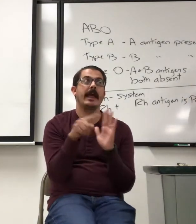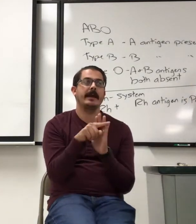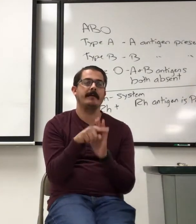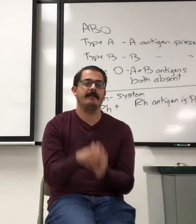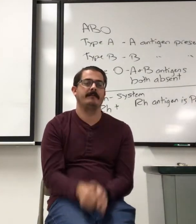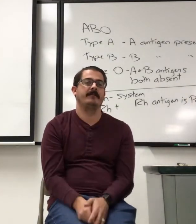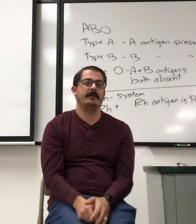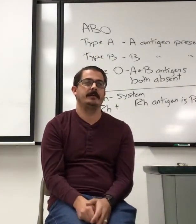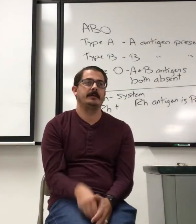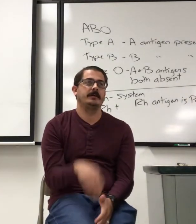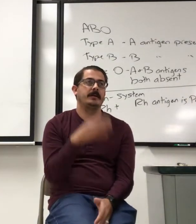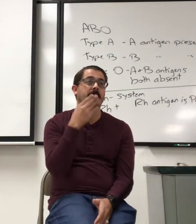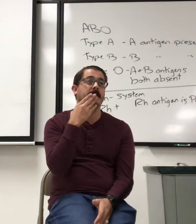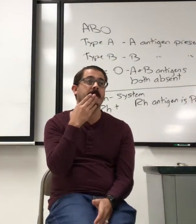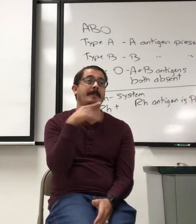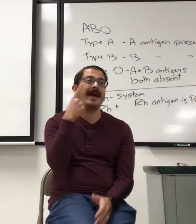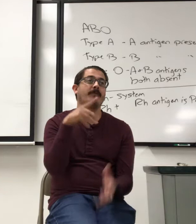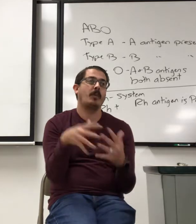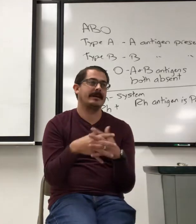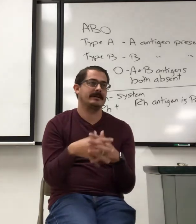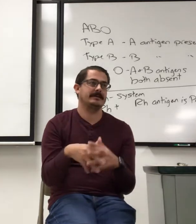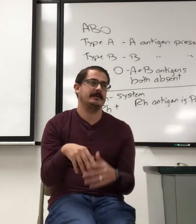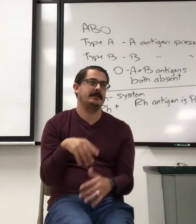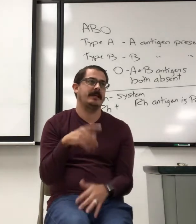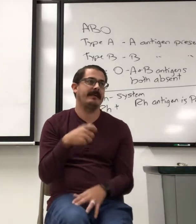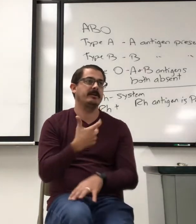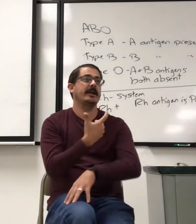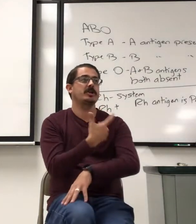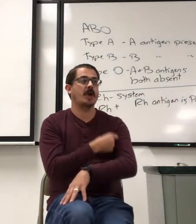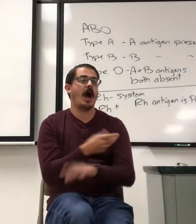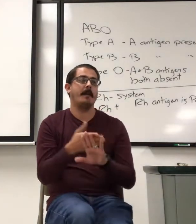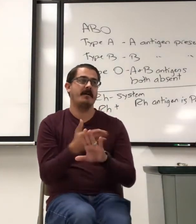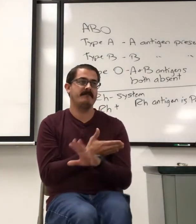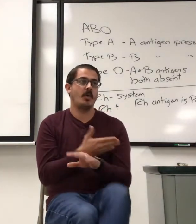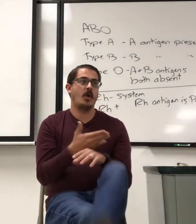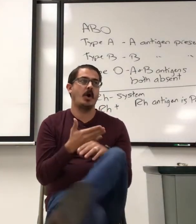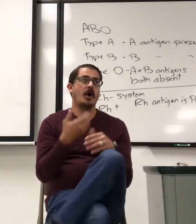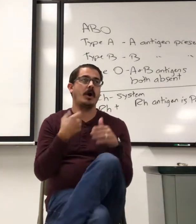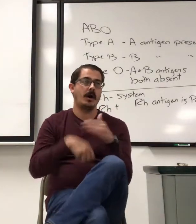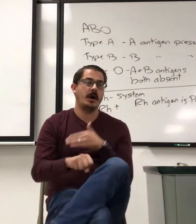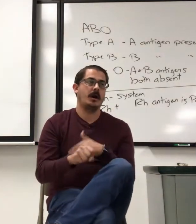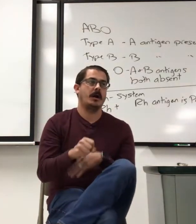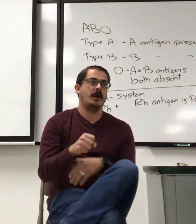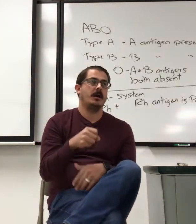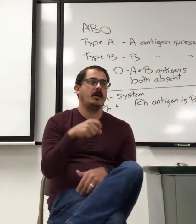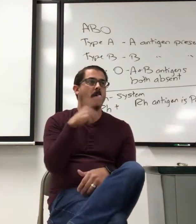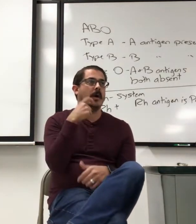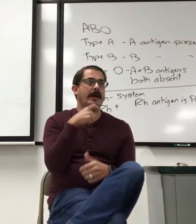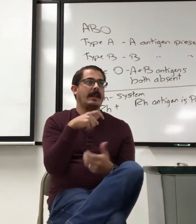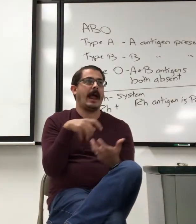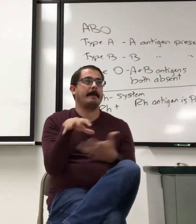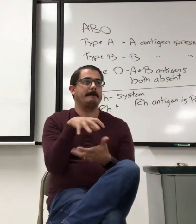So on my RBC, let's use squares to symbolize that antigen.